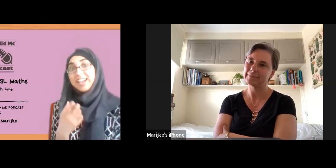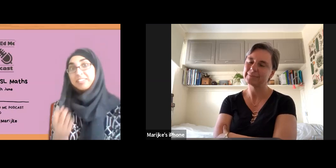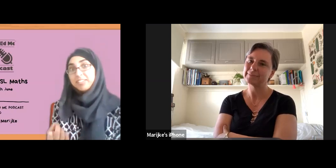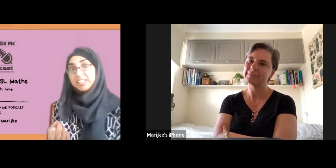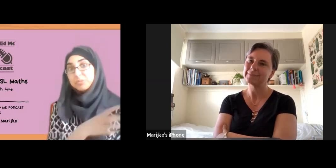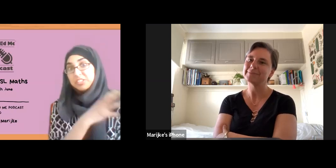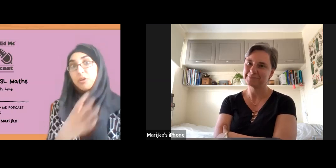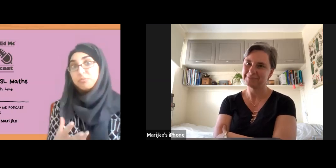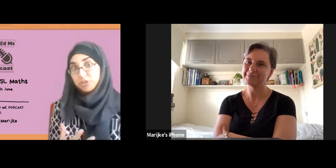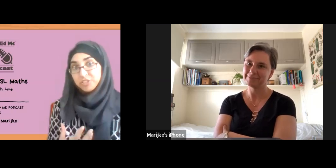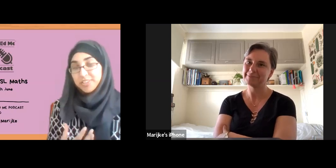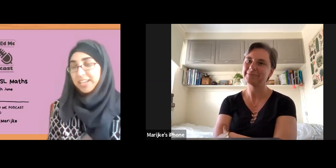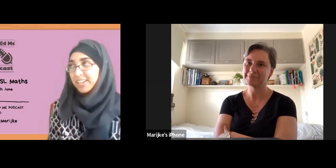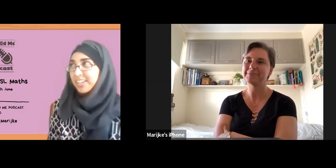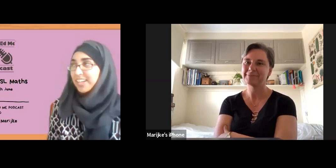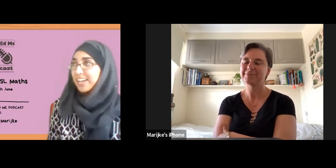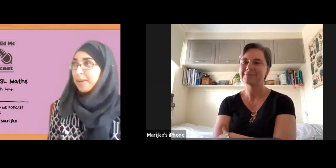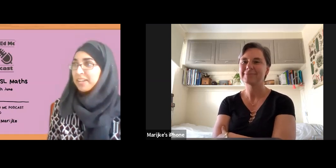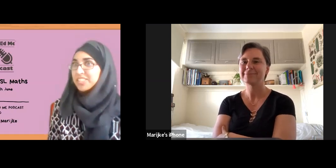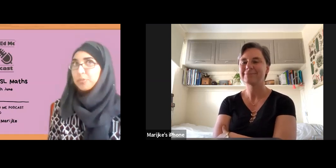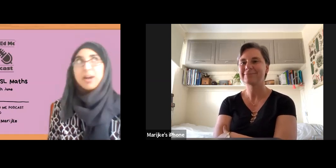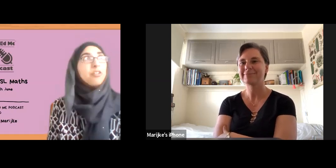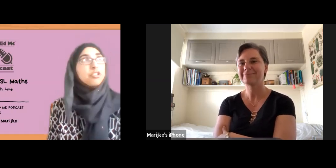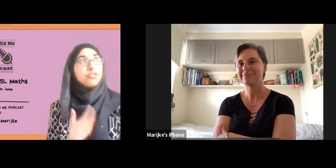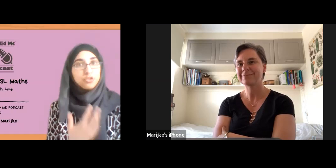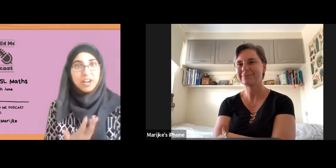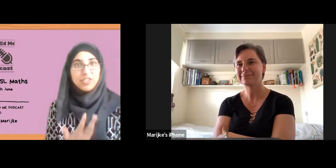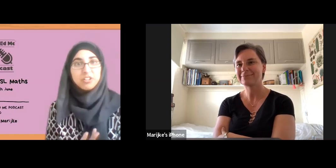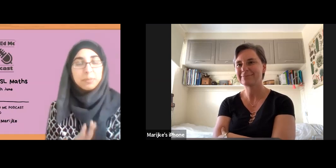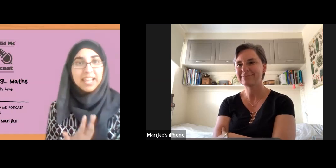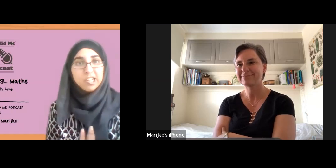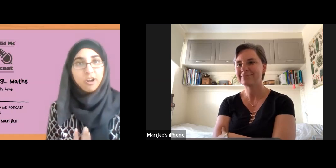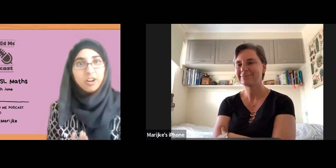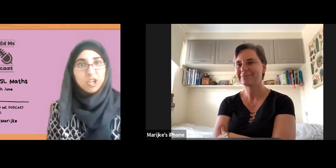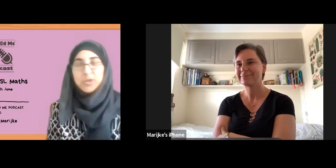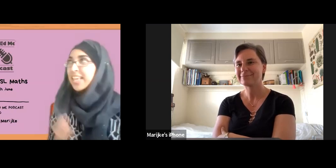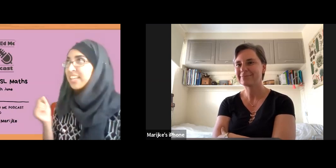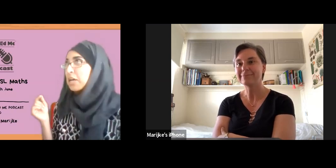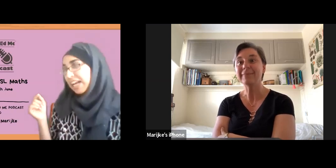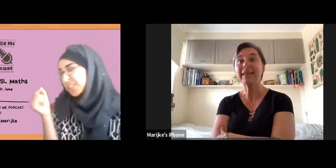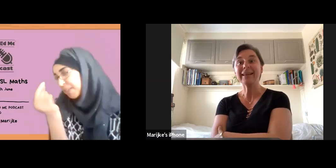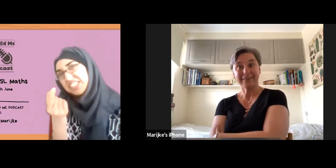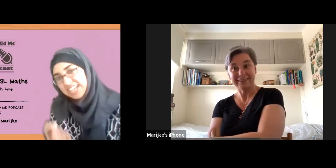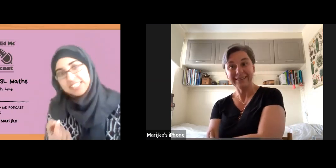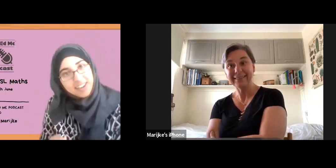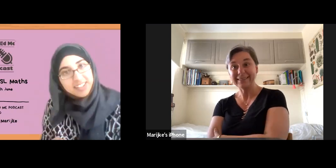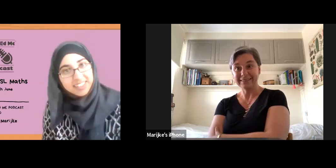at uni, because we did a whole module on that. And I was like, wow, so if you're traveling on a plane a lot, you're like a split second younger than